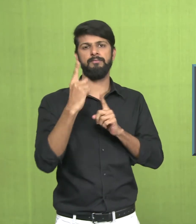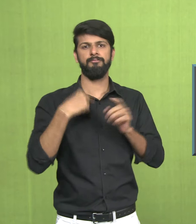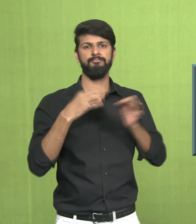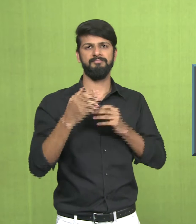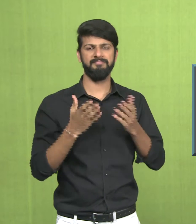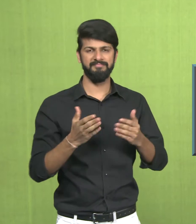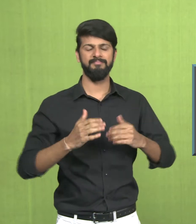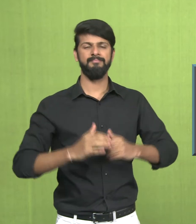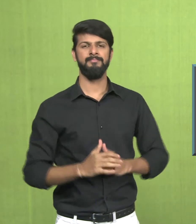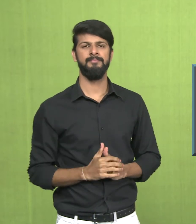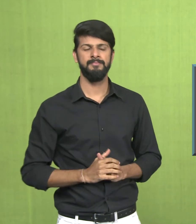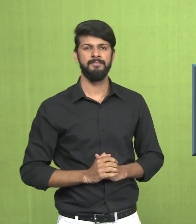And this is part 1.